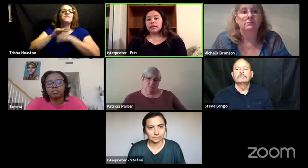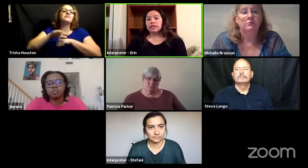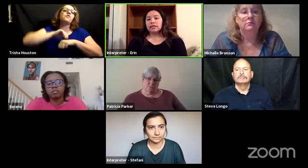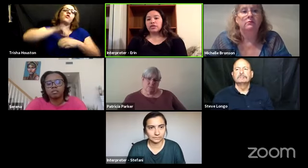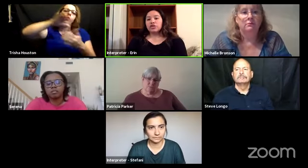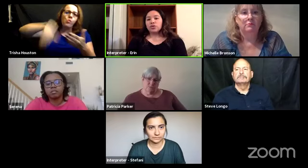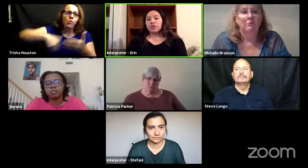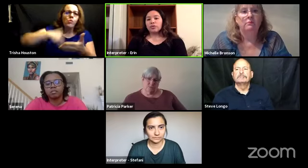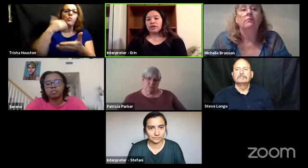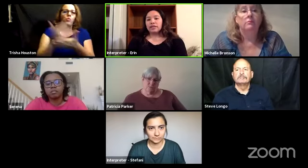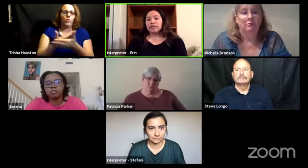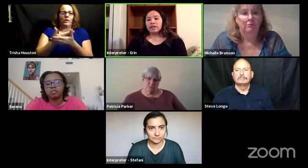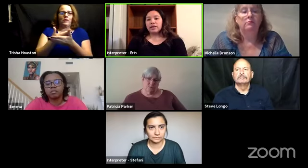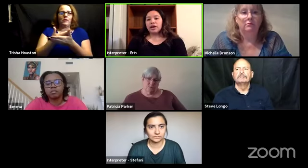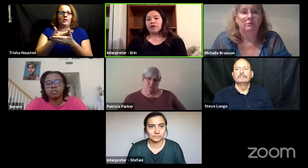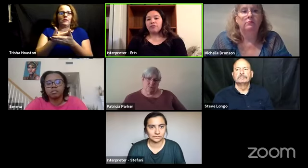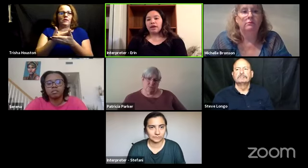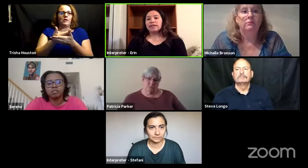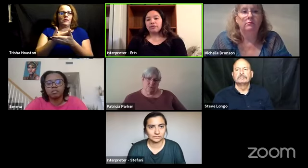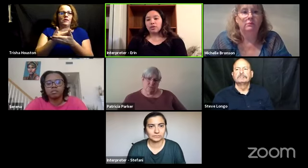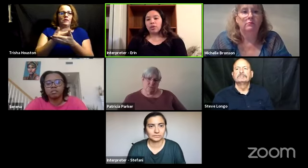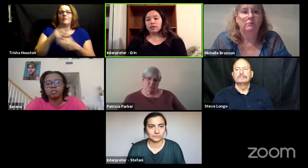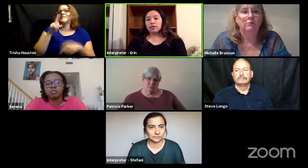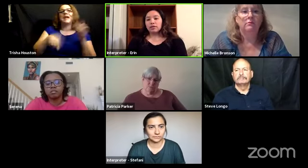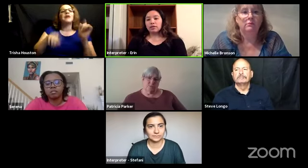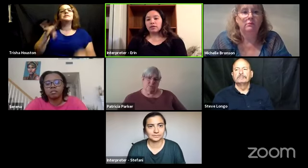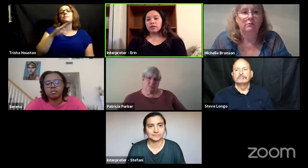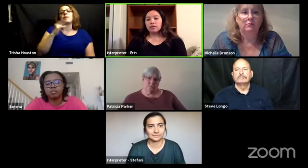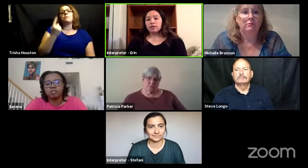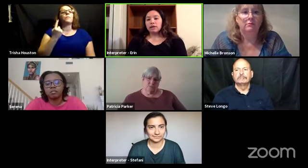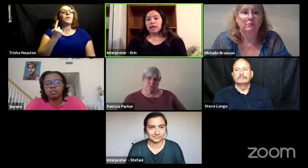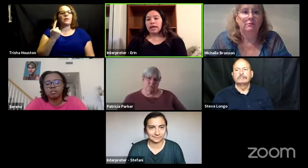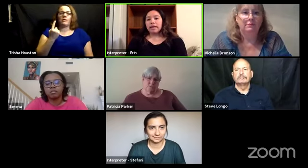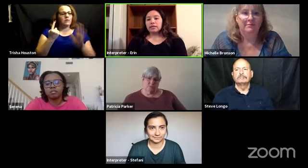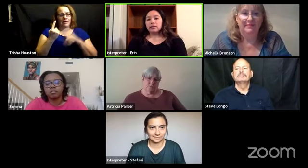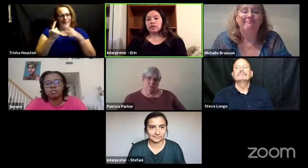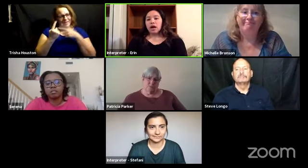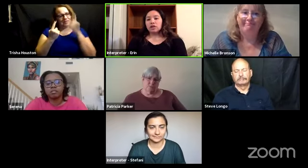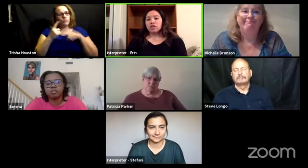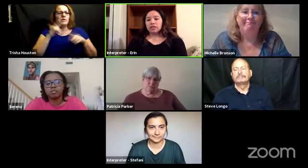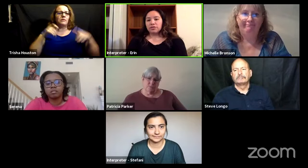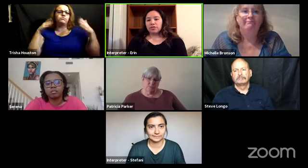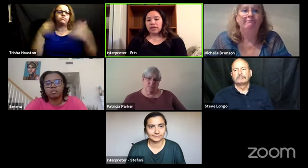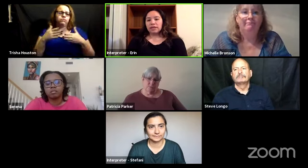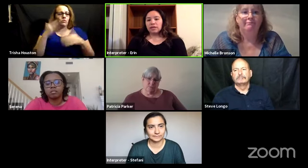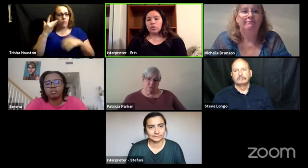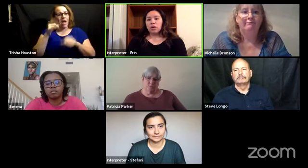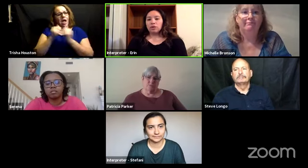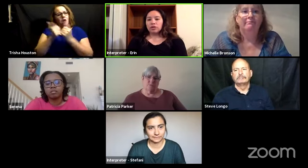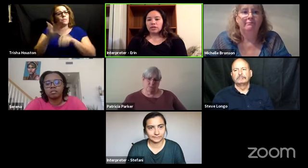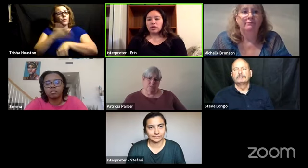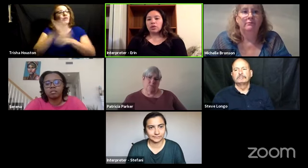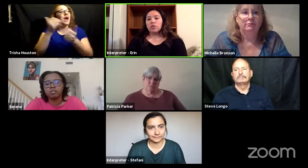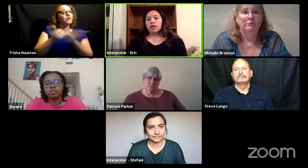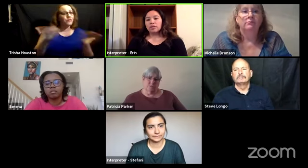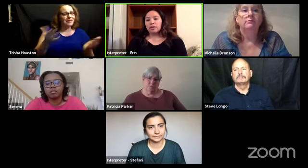This issue that we're facing affects everyone. It's not just affecting one person or one